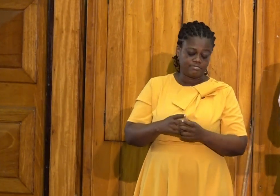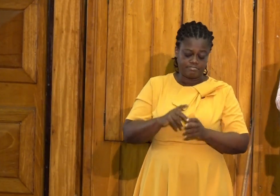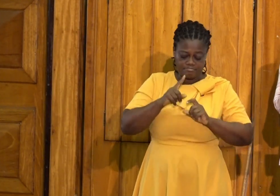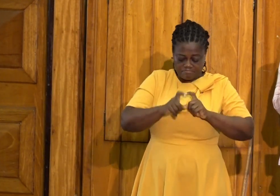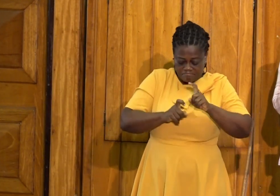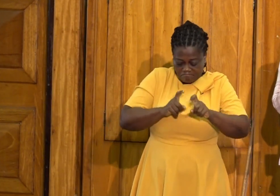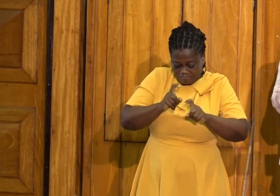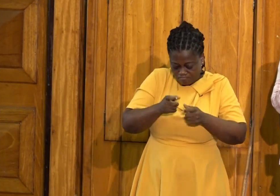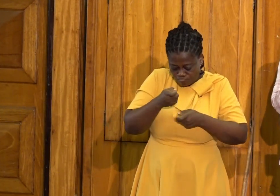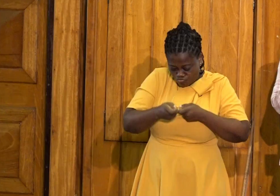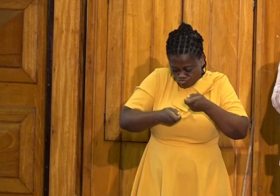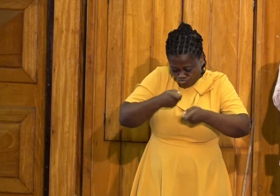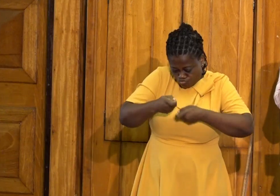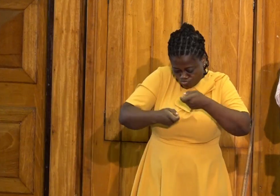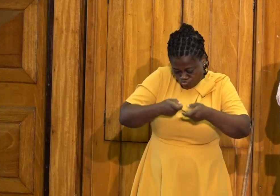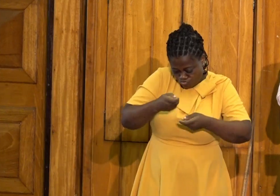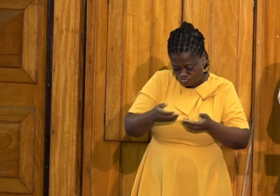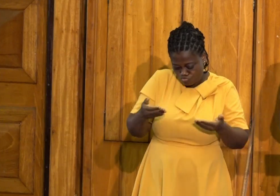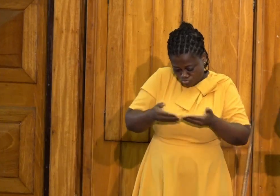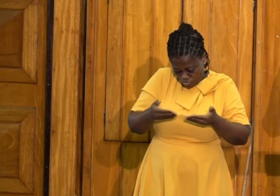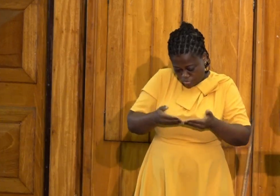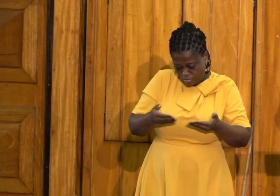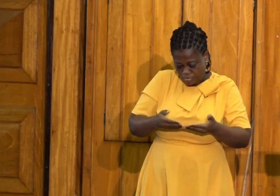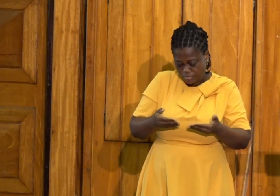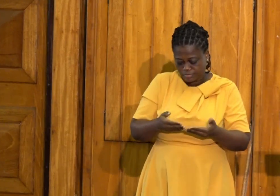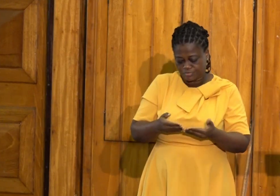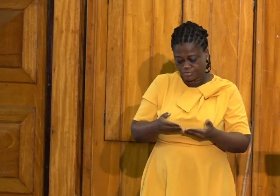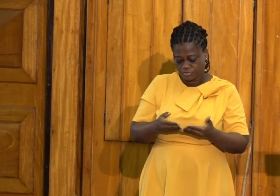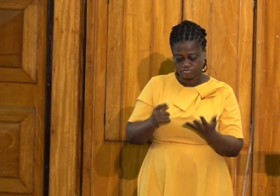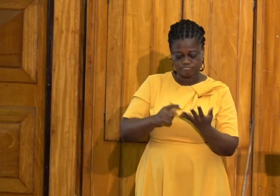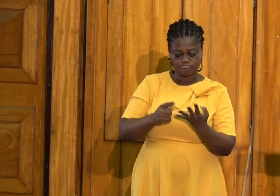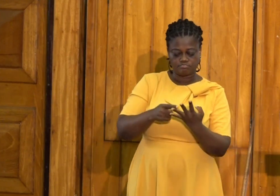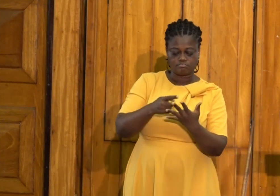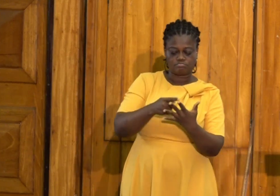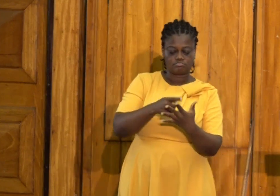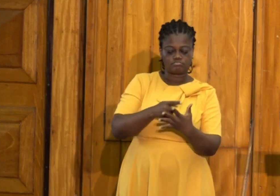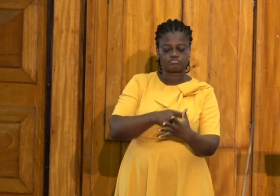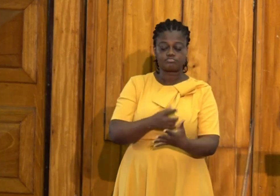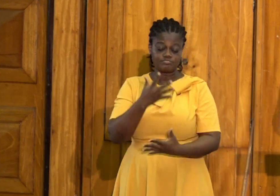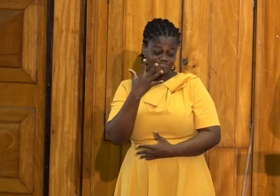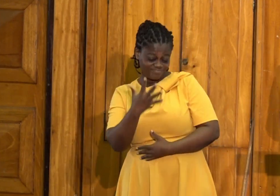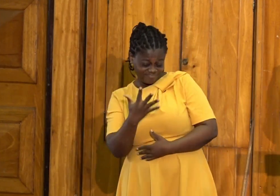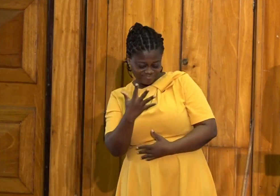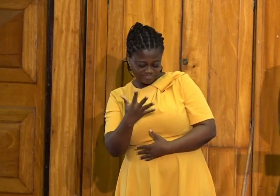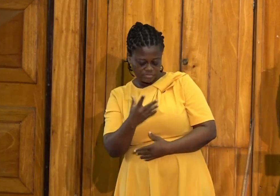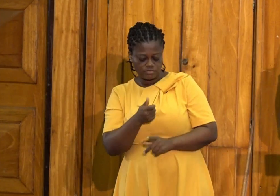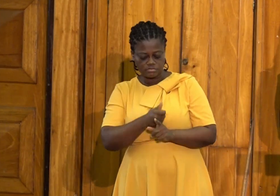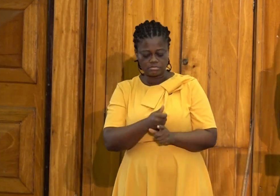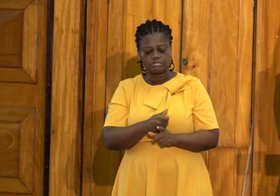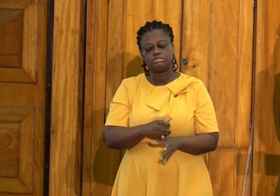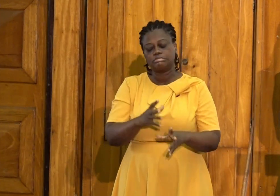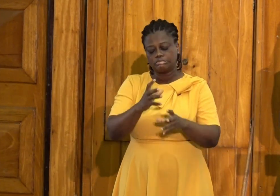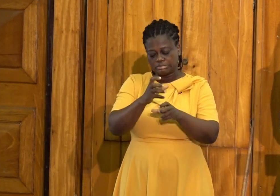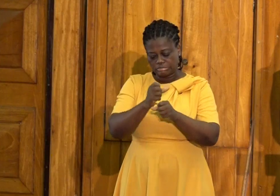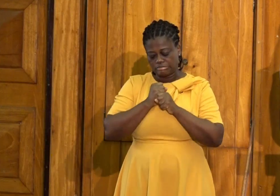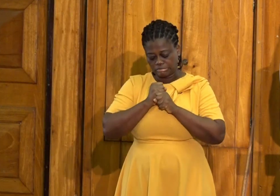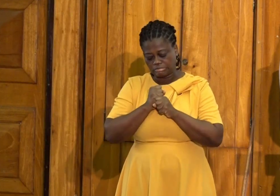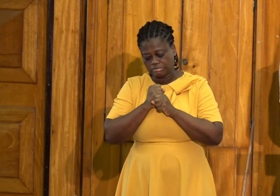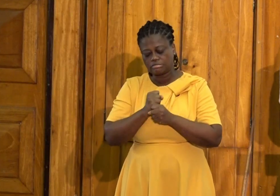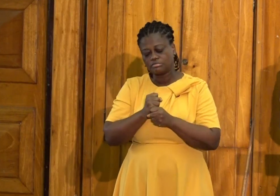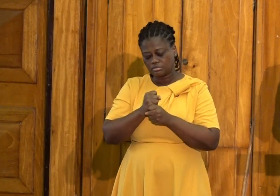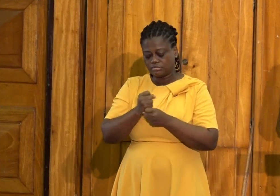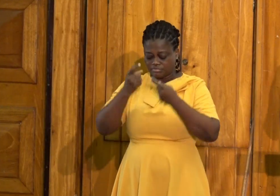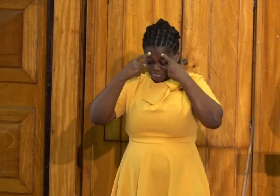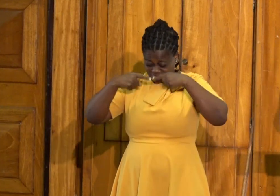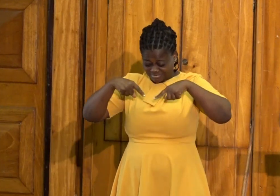introduced. Out of the 5 provinces, Harare achieved an impressive 97% treatment